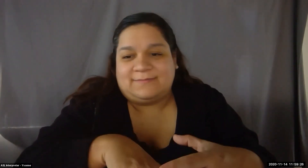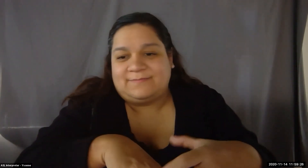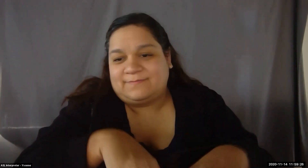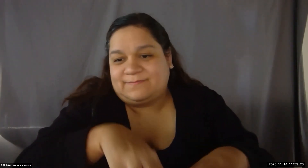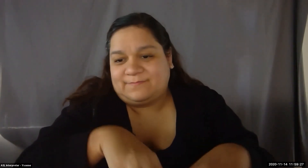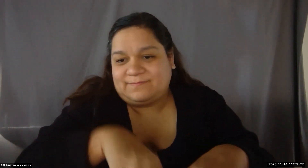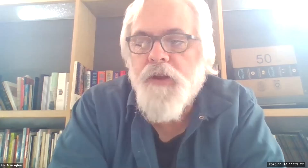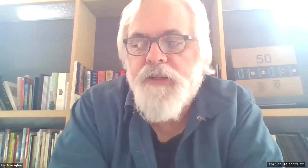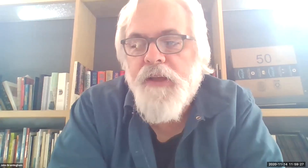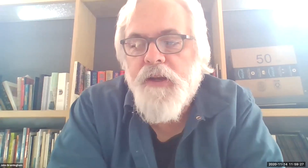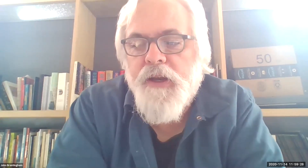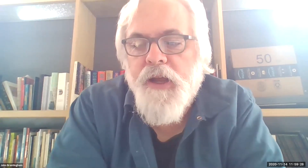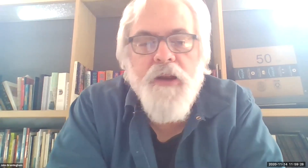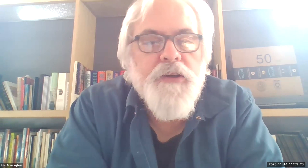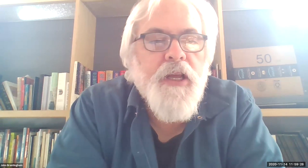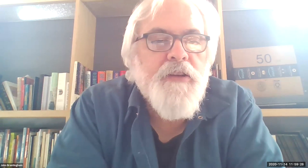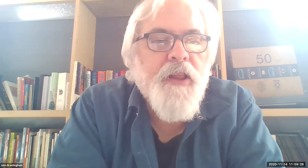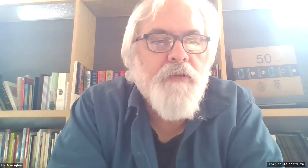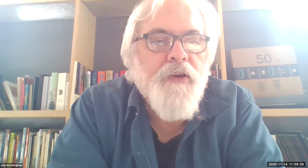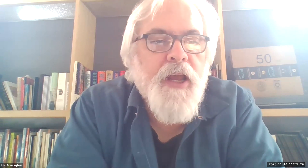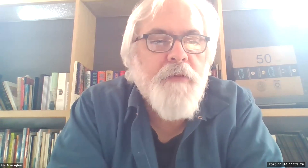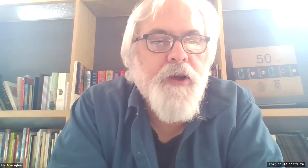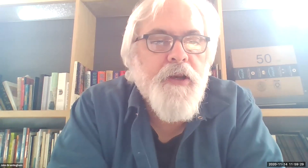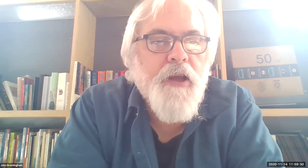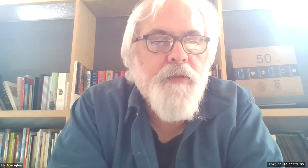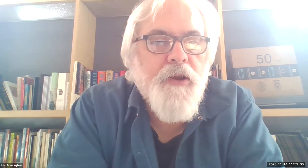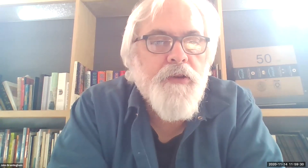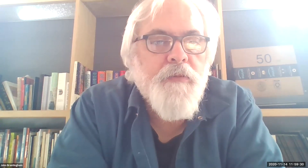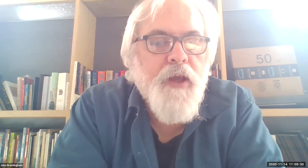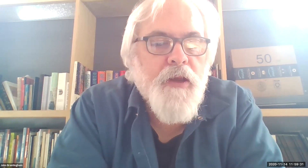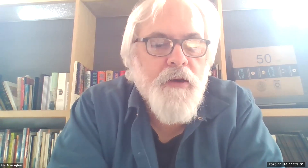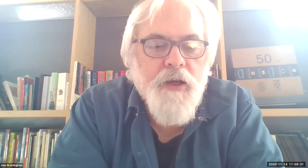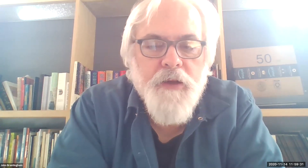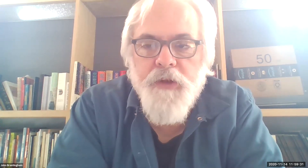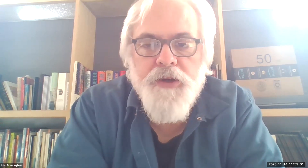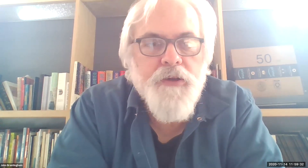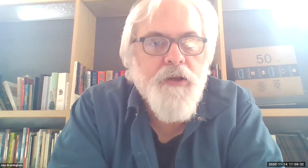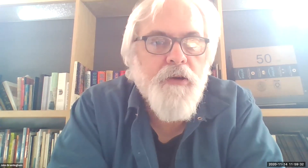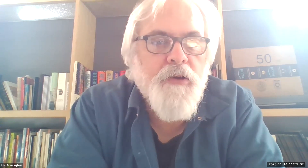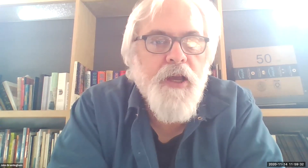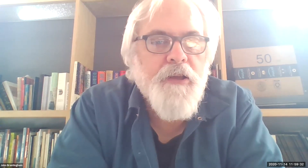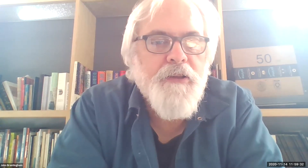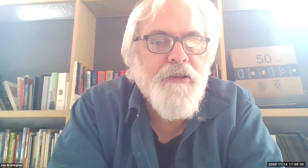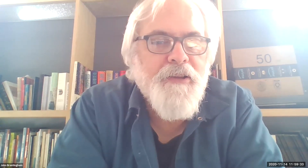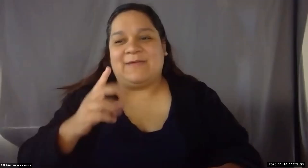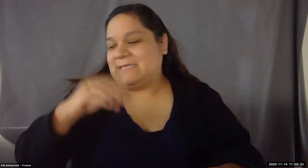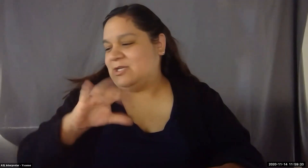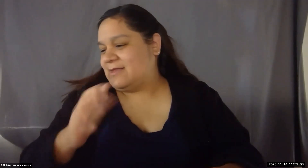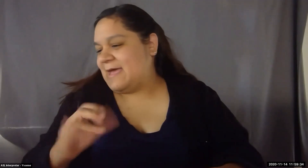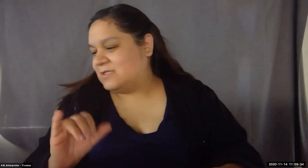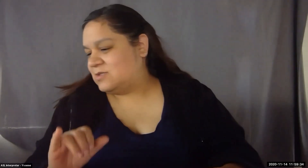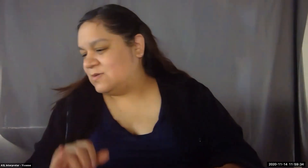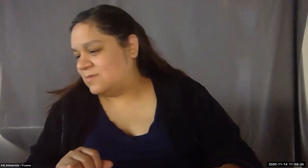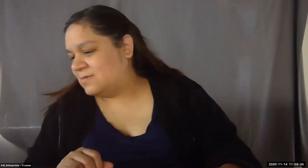Yeah. I was going to say that Anders tends to be a little frenetic, but you're used to me and Ishan, so you're okay. Well, and he was in